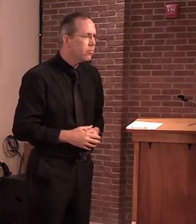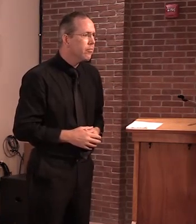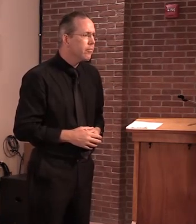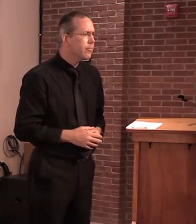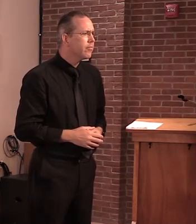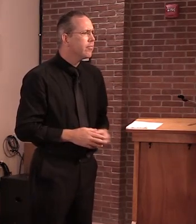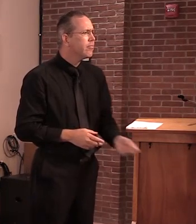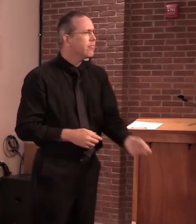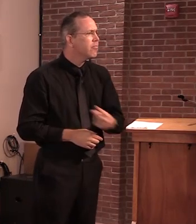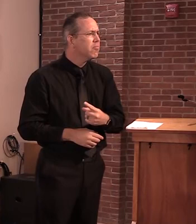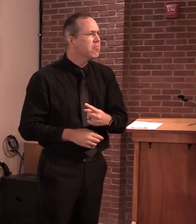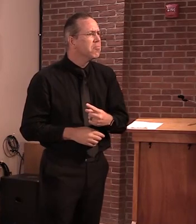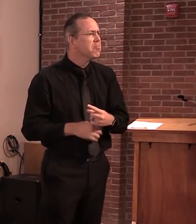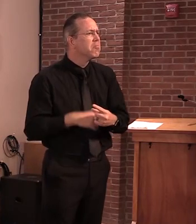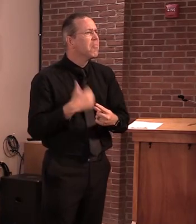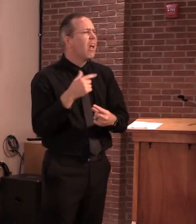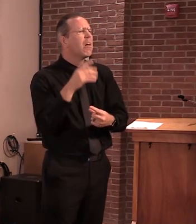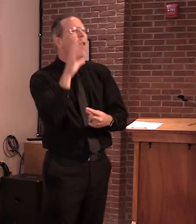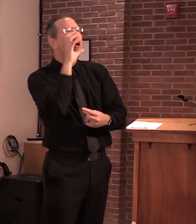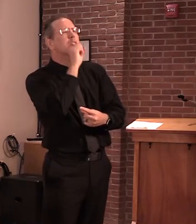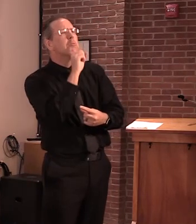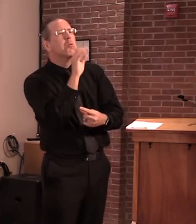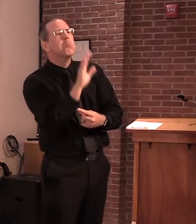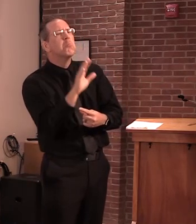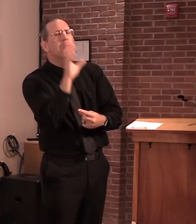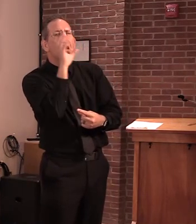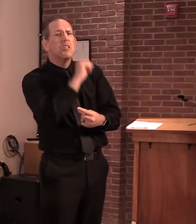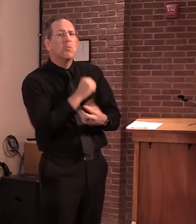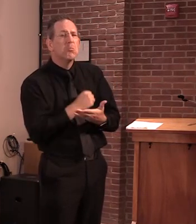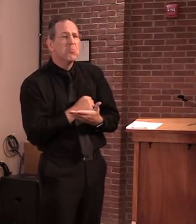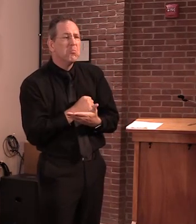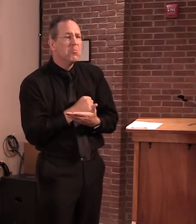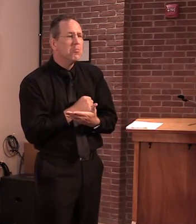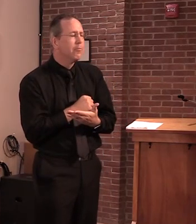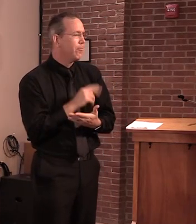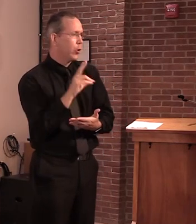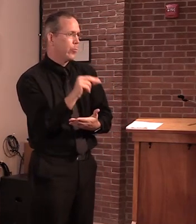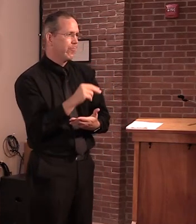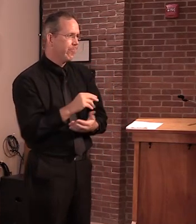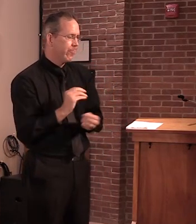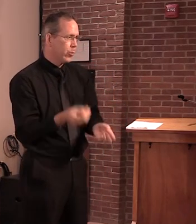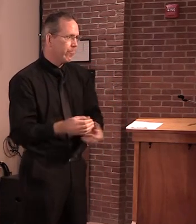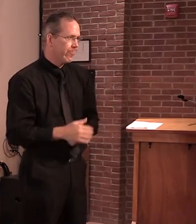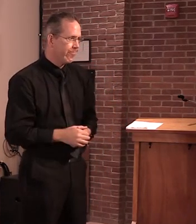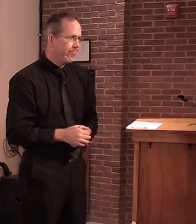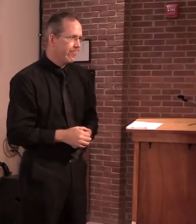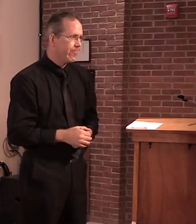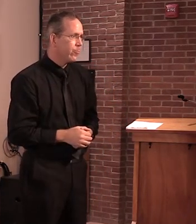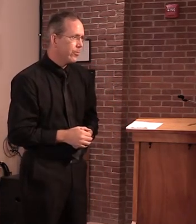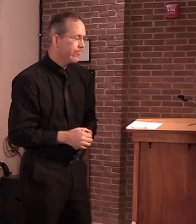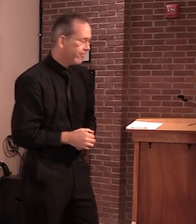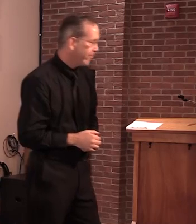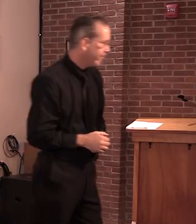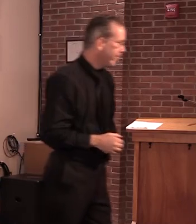any? I don't have a sense of it at all yet. Okay, thank you.